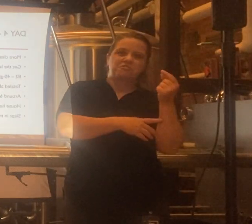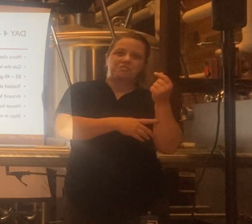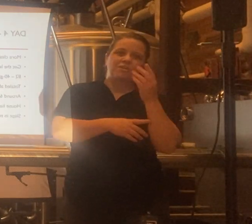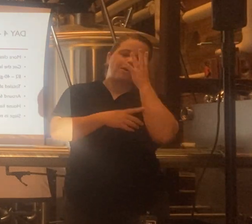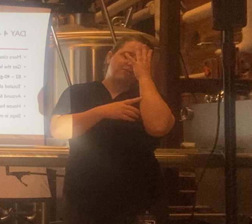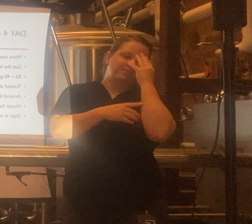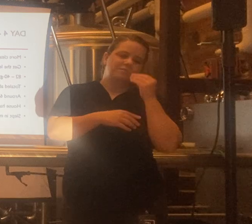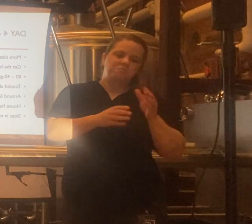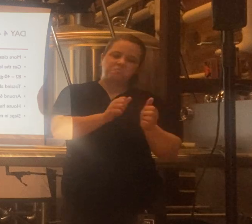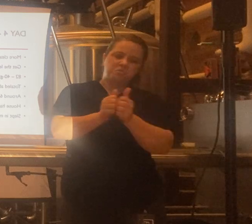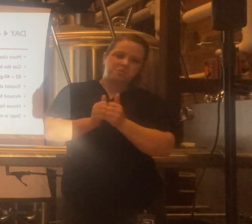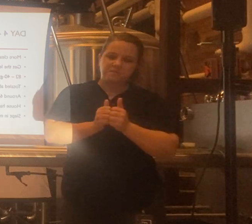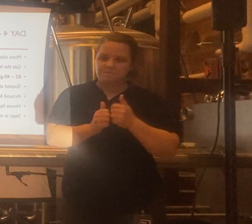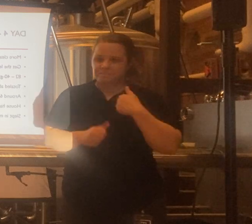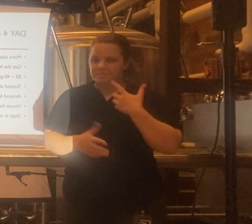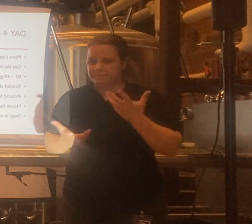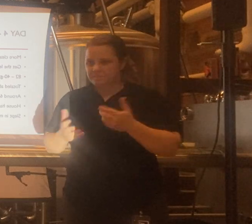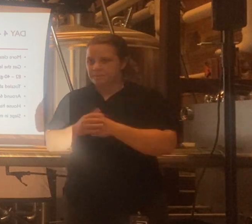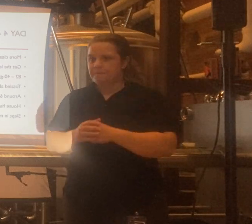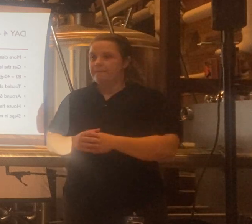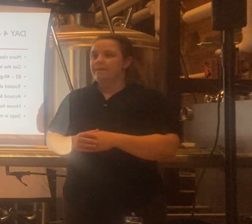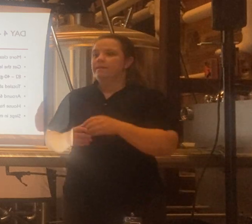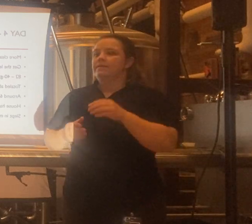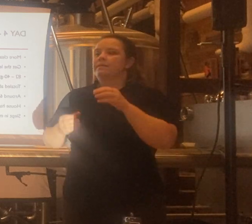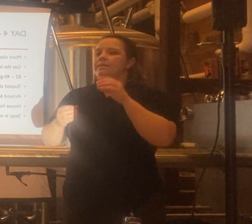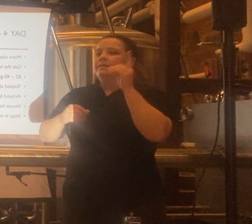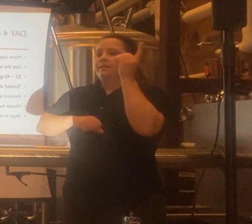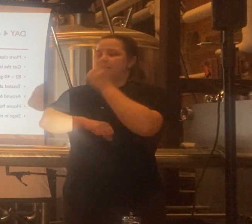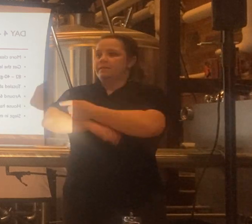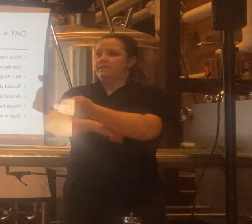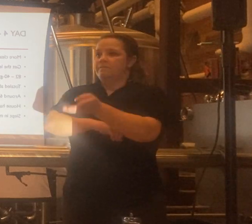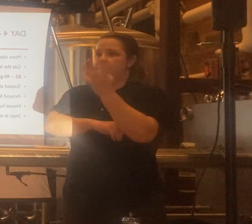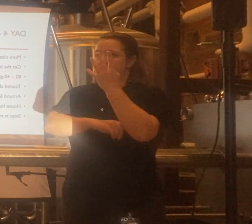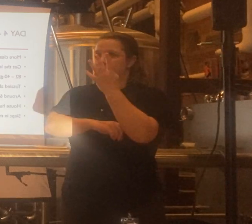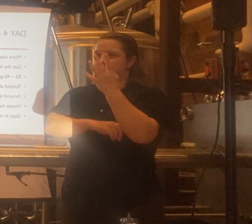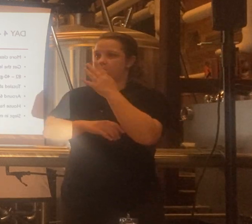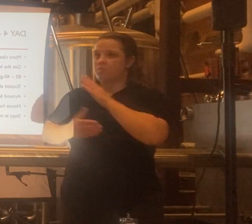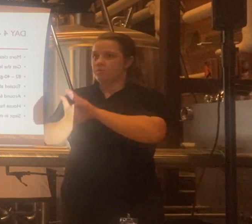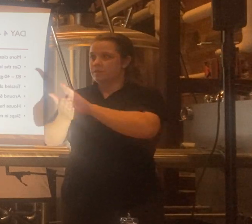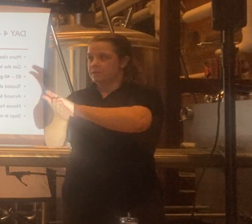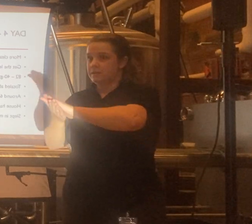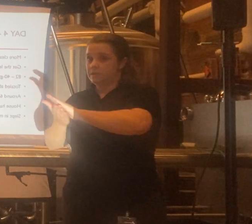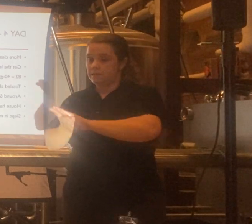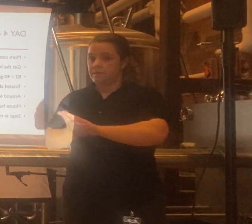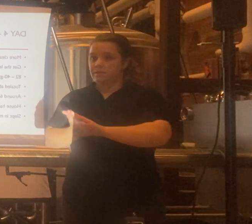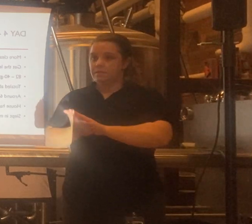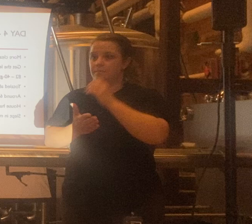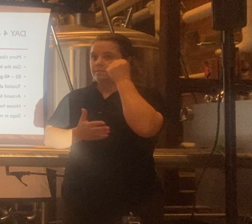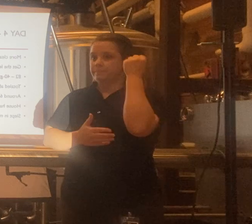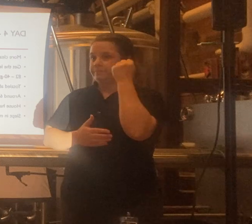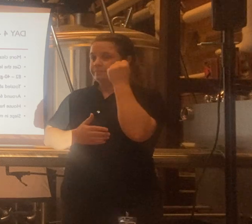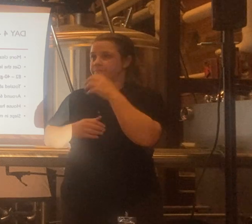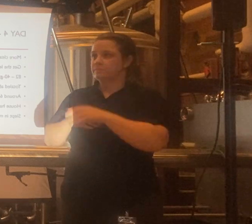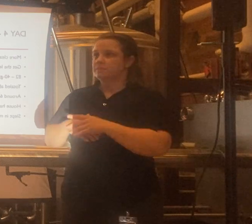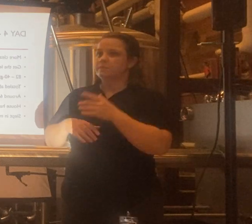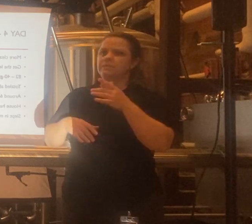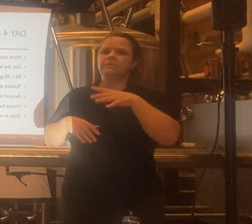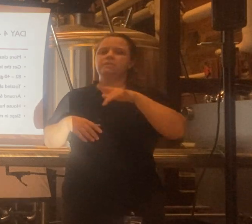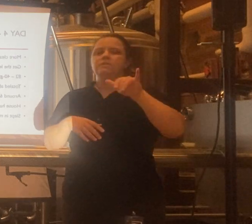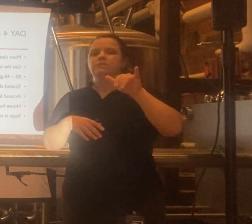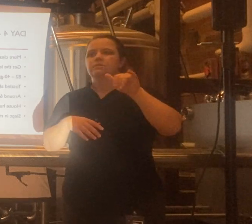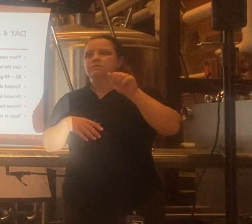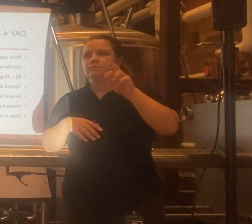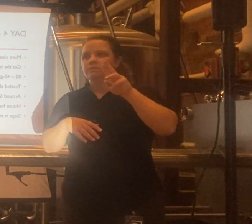So day 4, cleanup. So to give you an idea, this is what the yard has. There's all the branch debris.